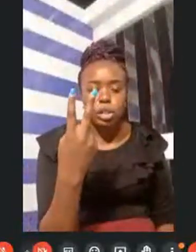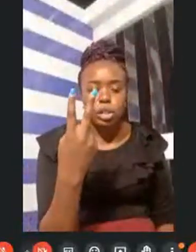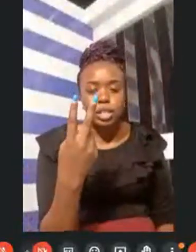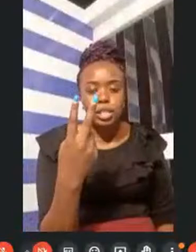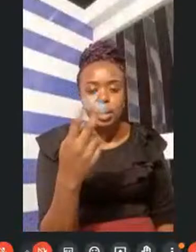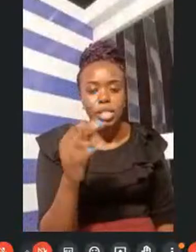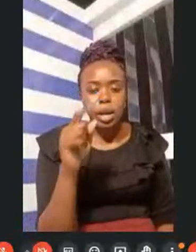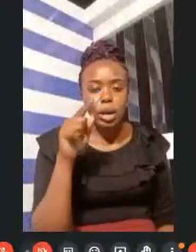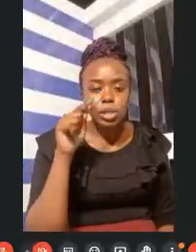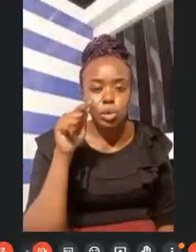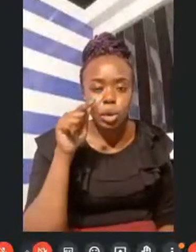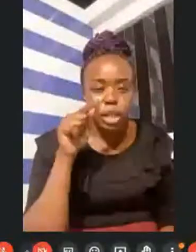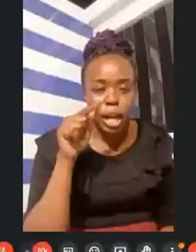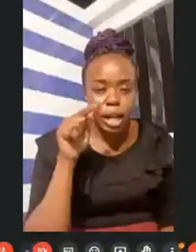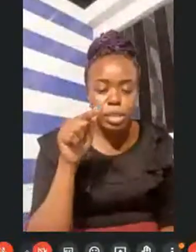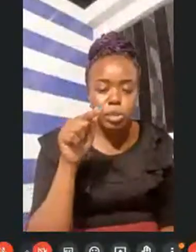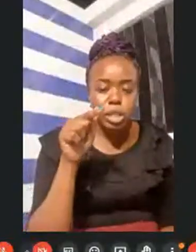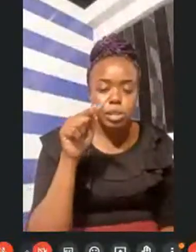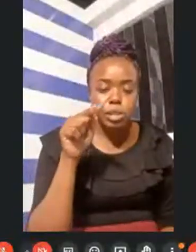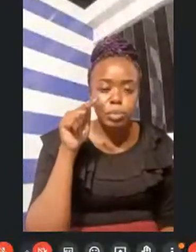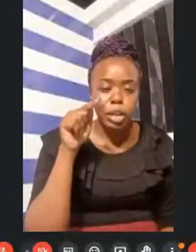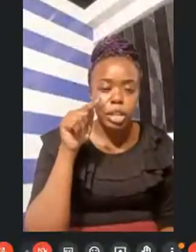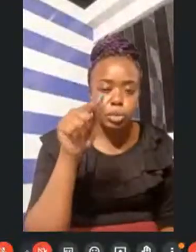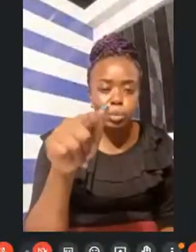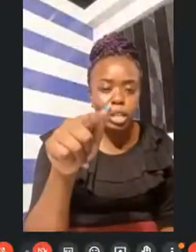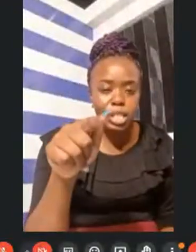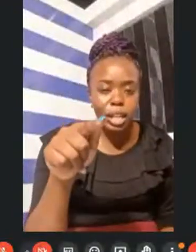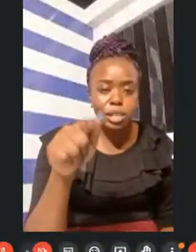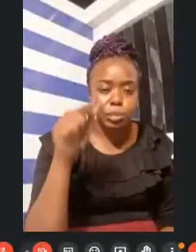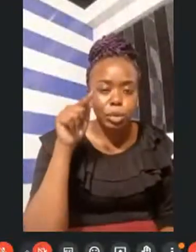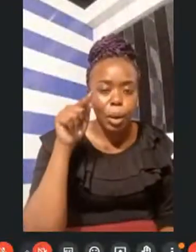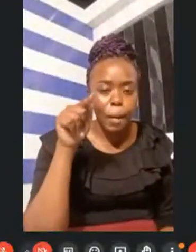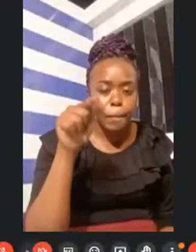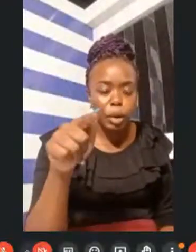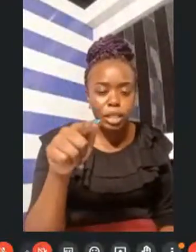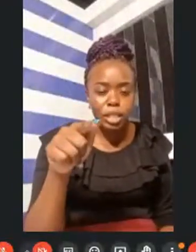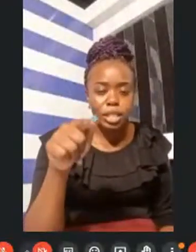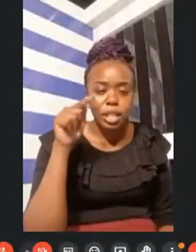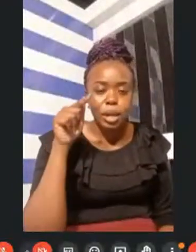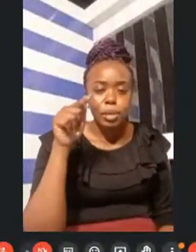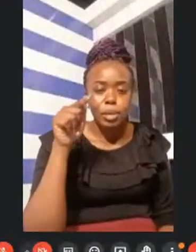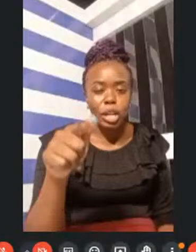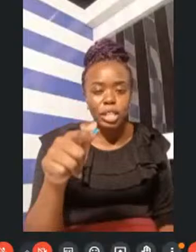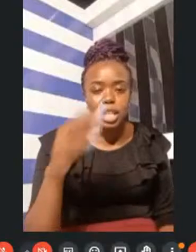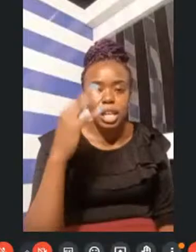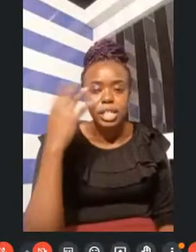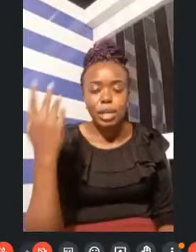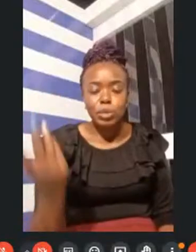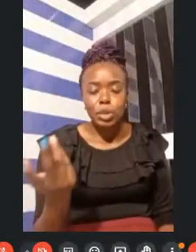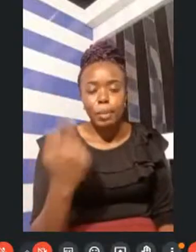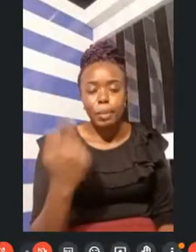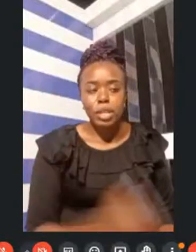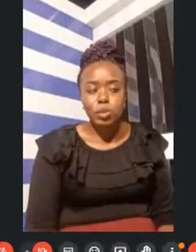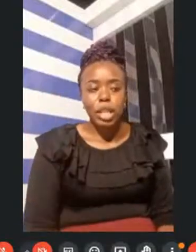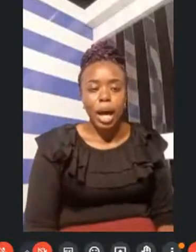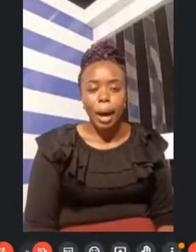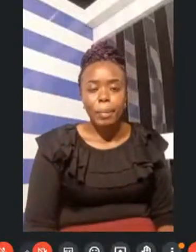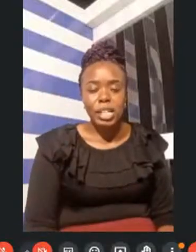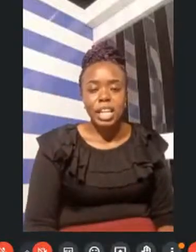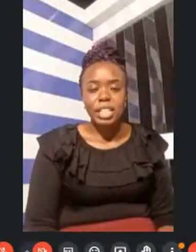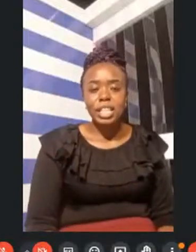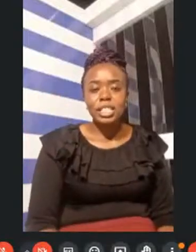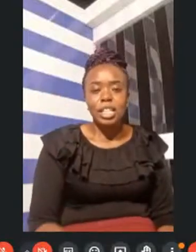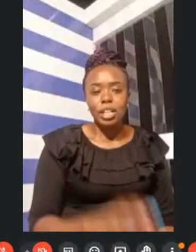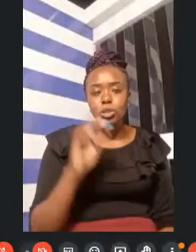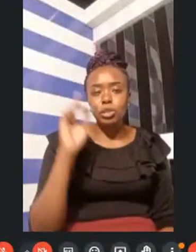10.2. Sawa sawa. So the numbers with decimal point, you place a decimal point. Point. Same to numbers with